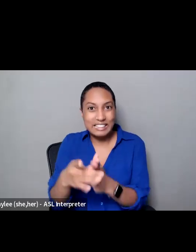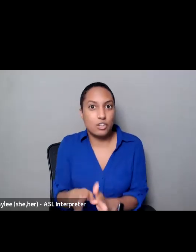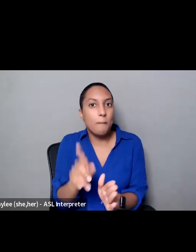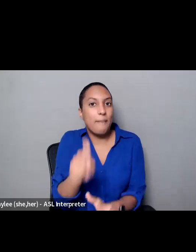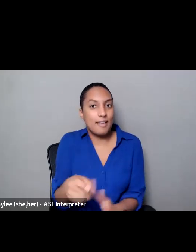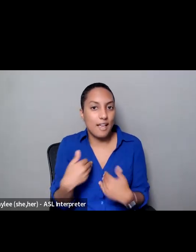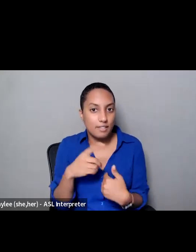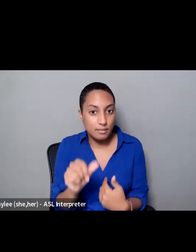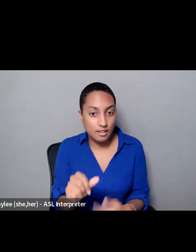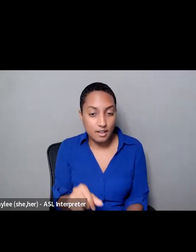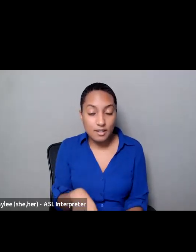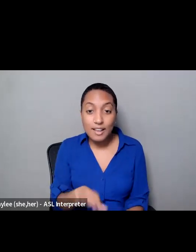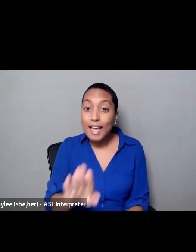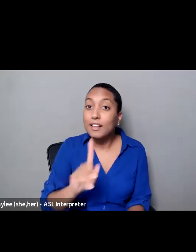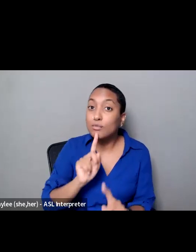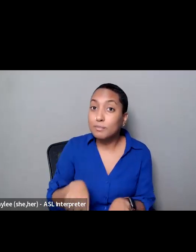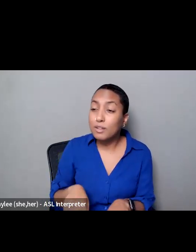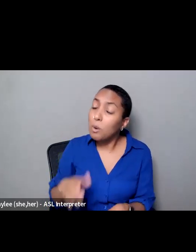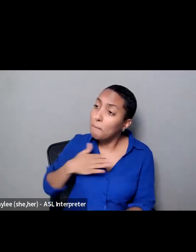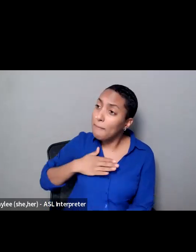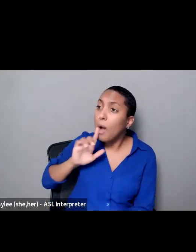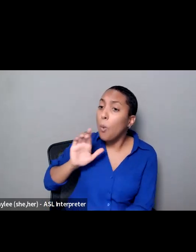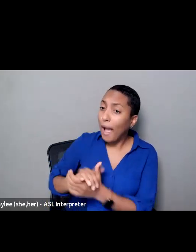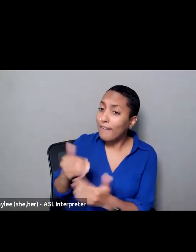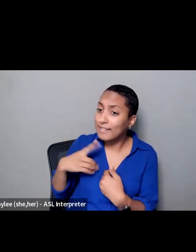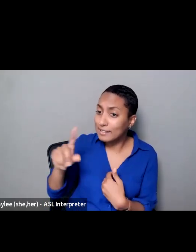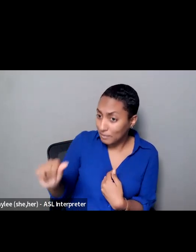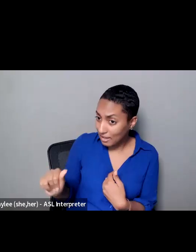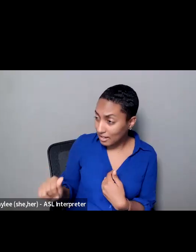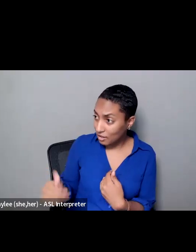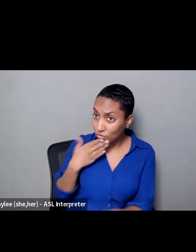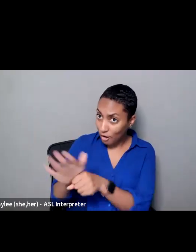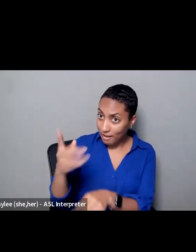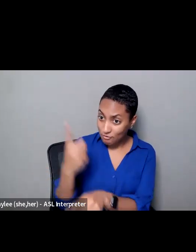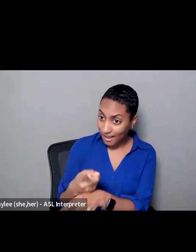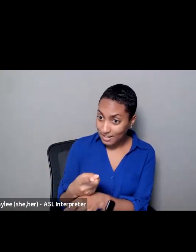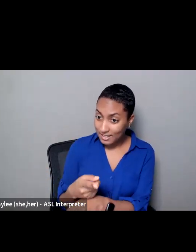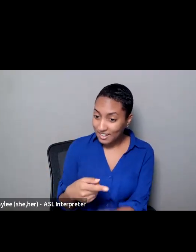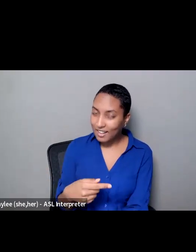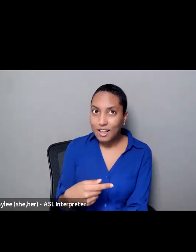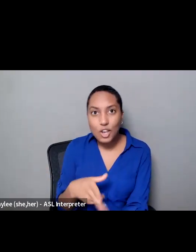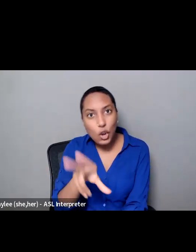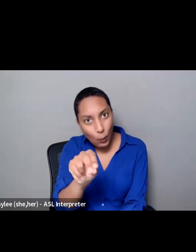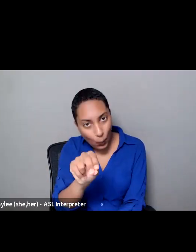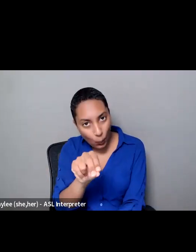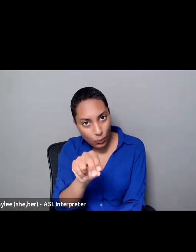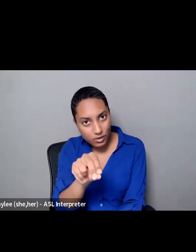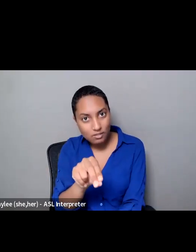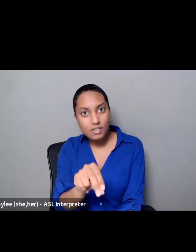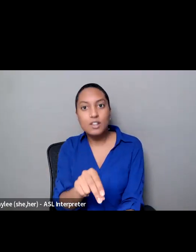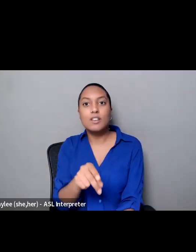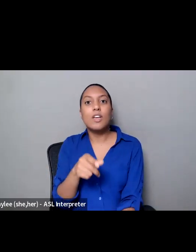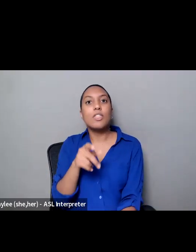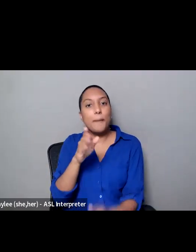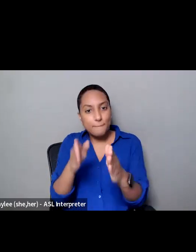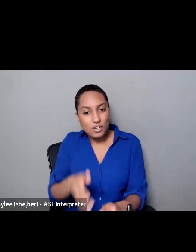well, my wife has a disability. That counts, doesn't it? My answer was no, the person who is in leadership must be